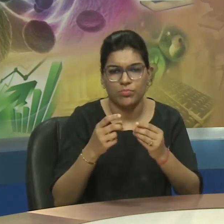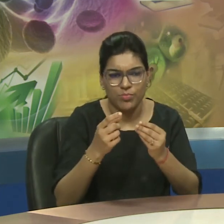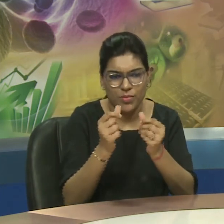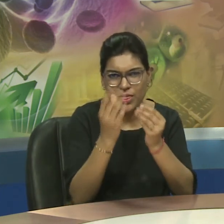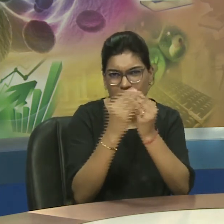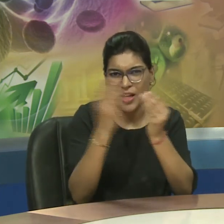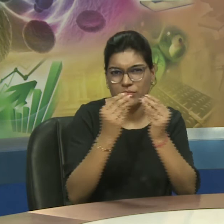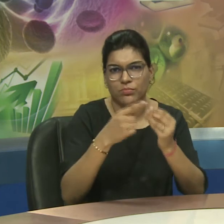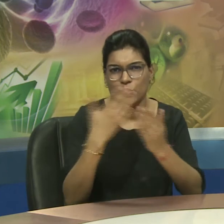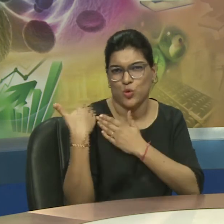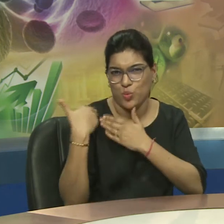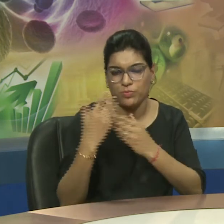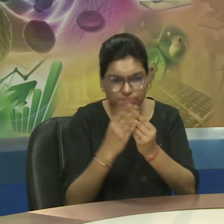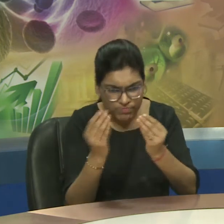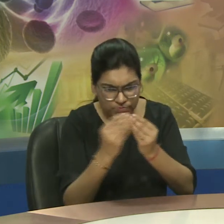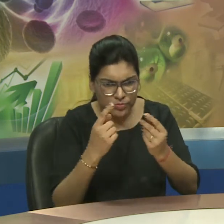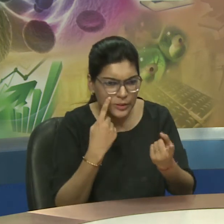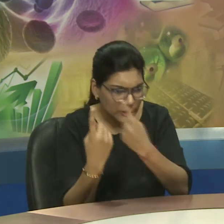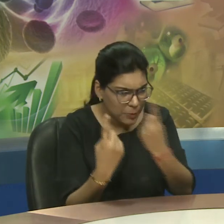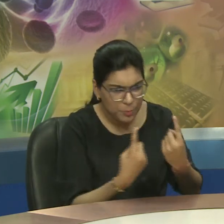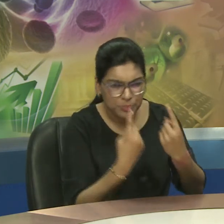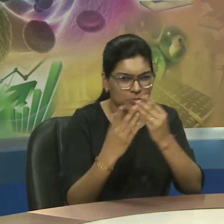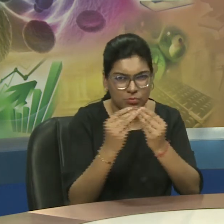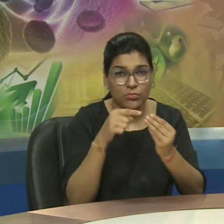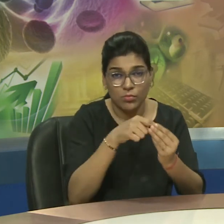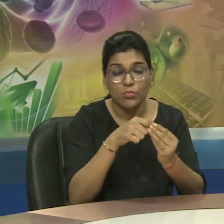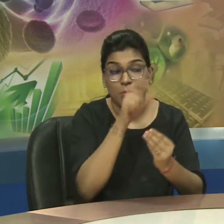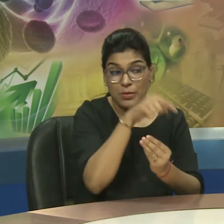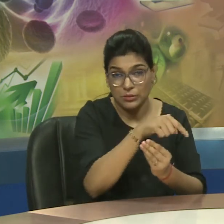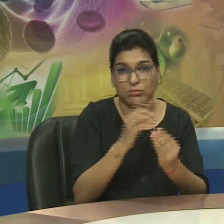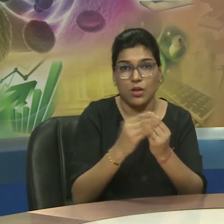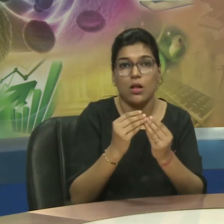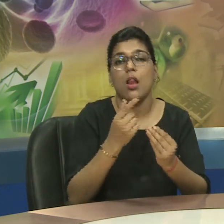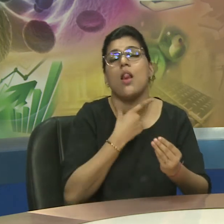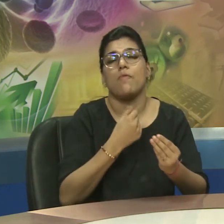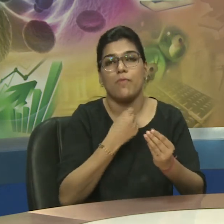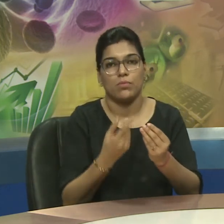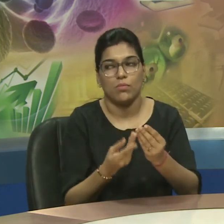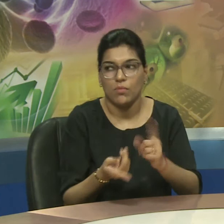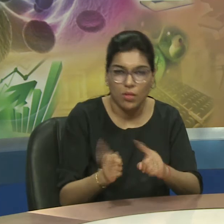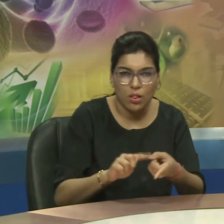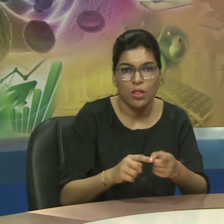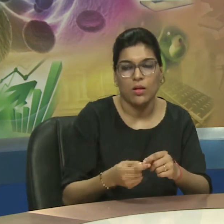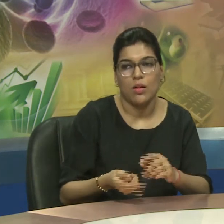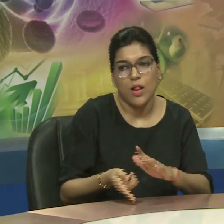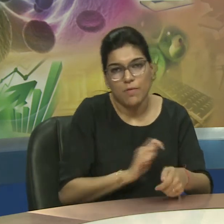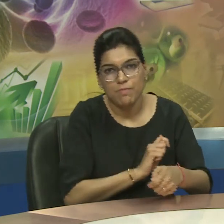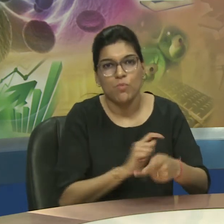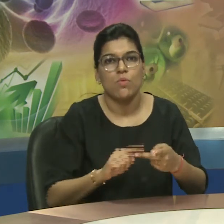Fidelity Insurance as the protection against the risk of loss on account of embezzlement or